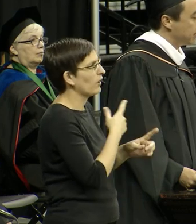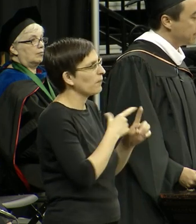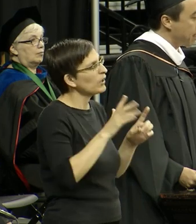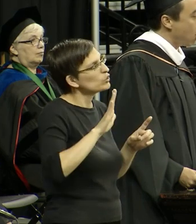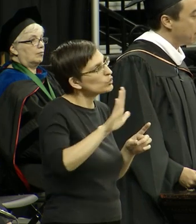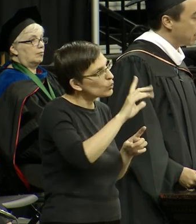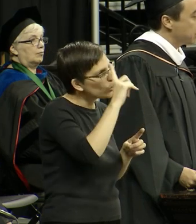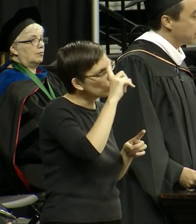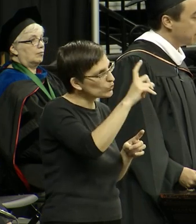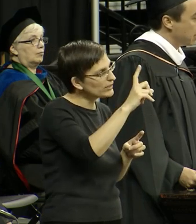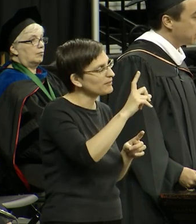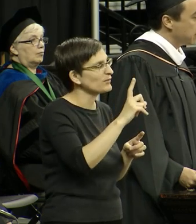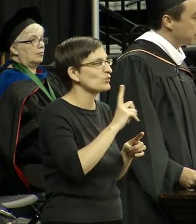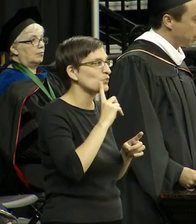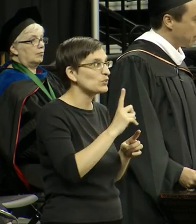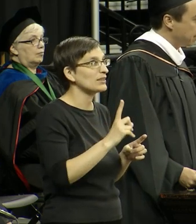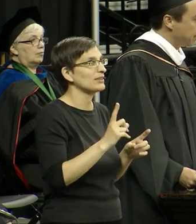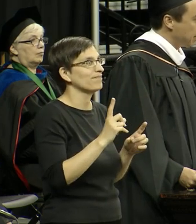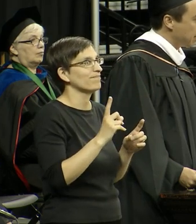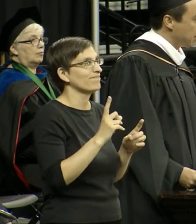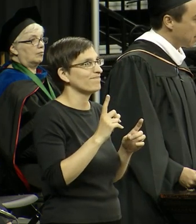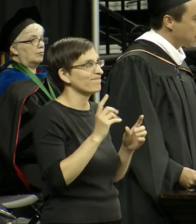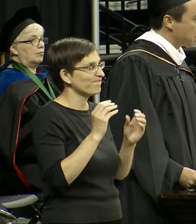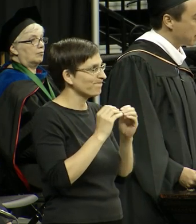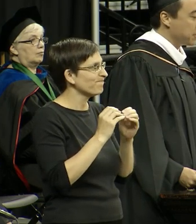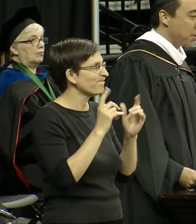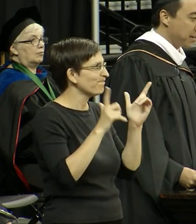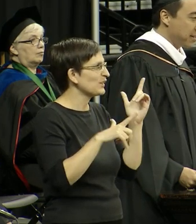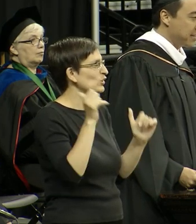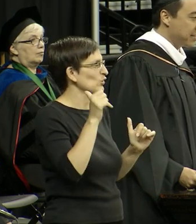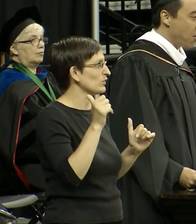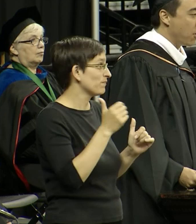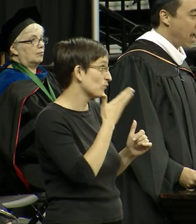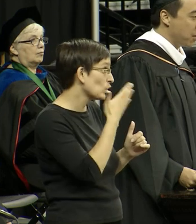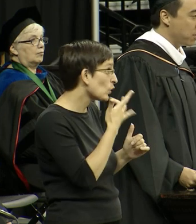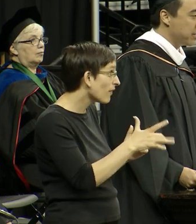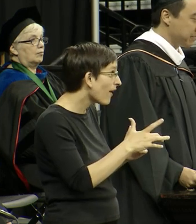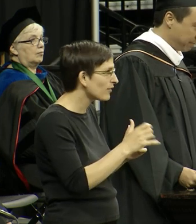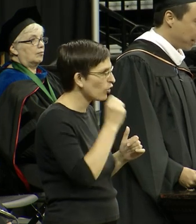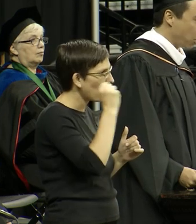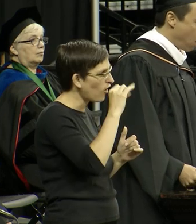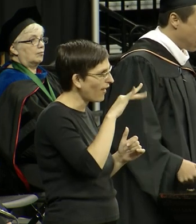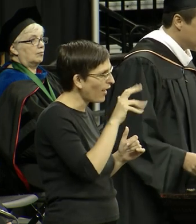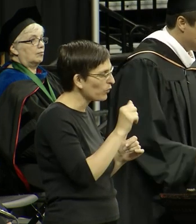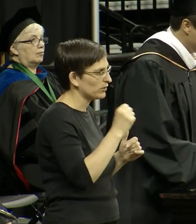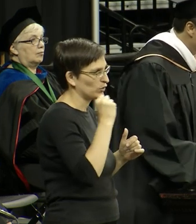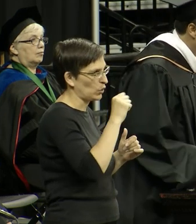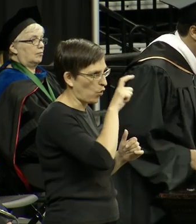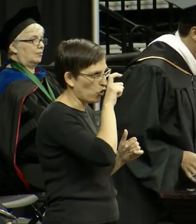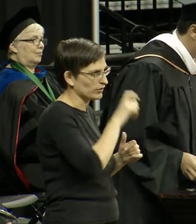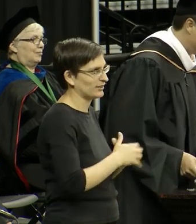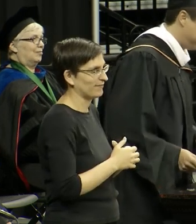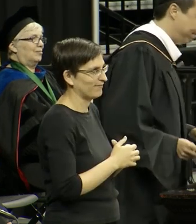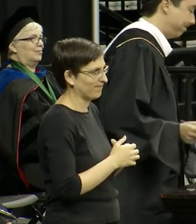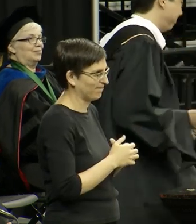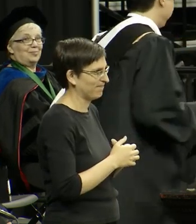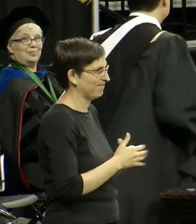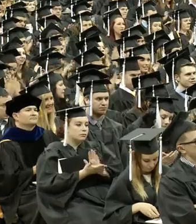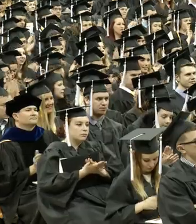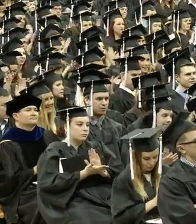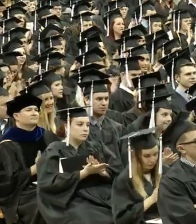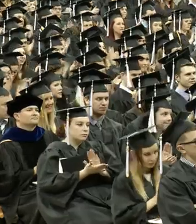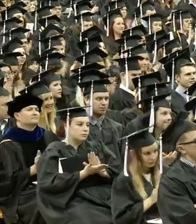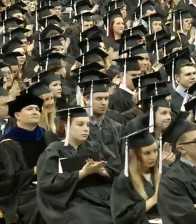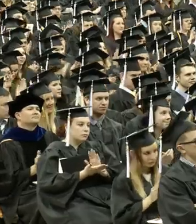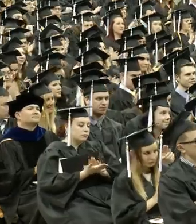listen, are much, much bigger. Best of luck on Iowa. Go Hawks.